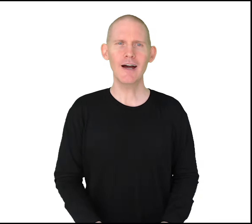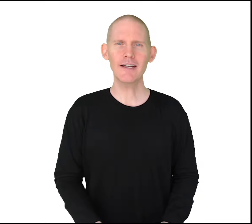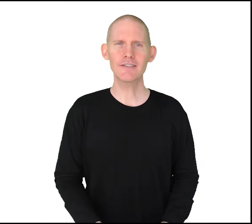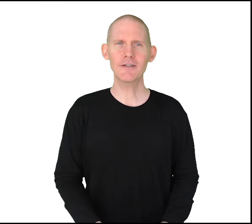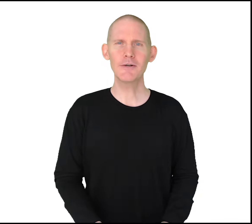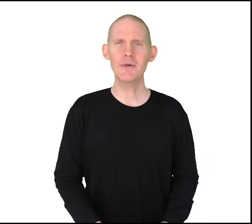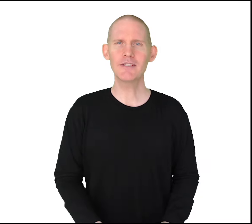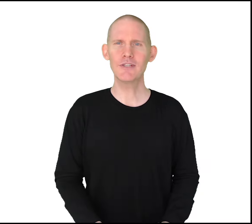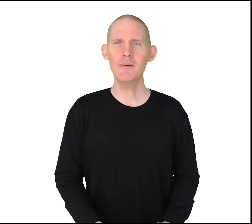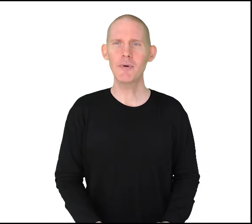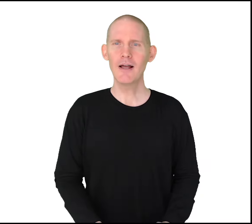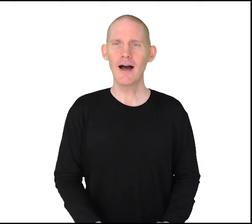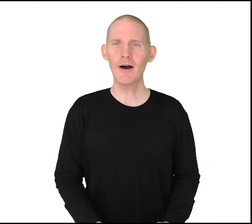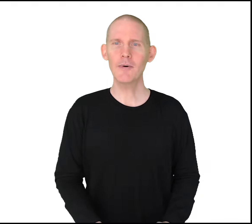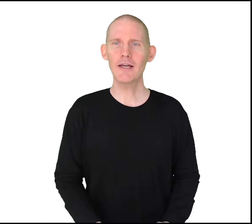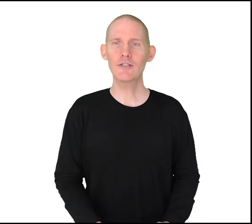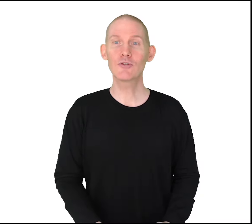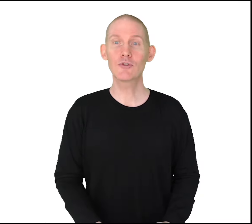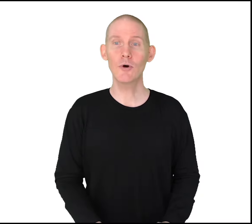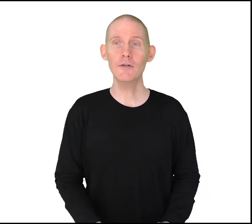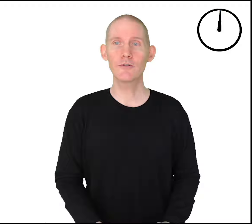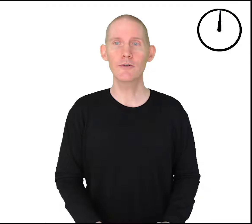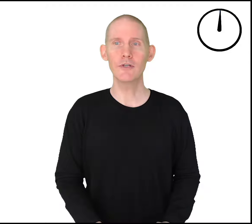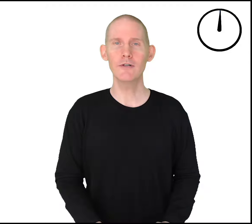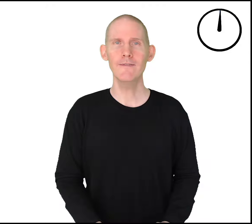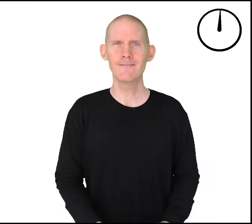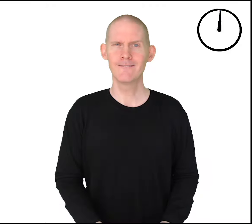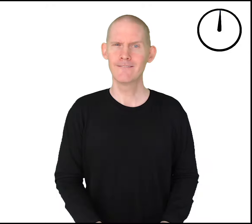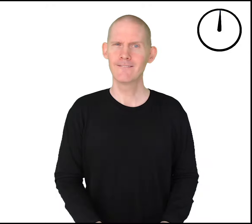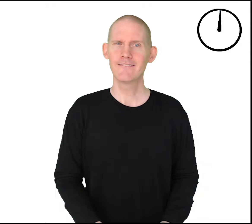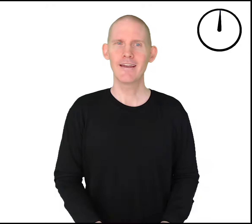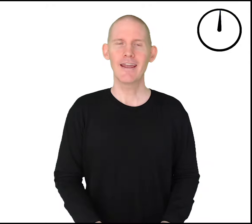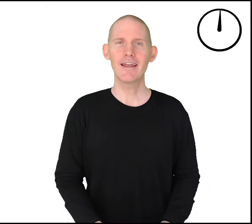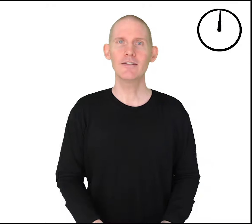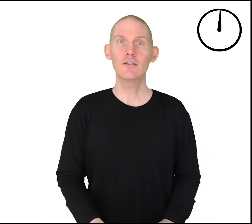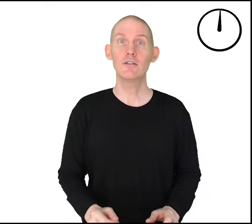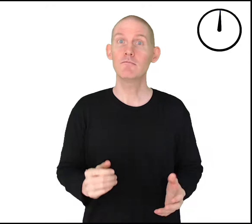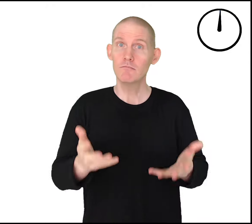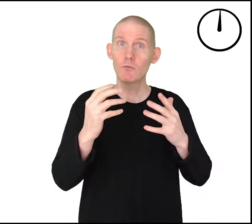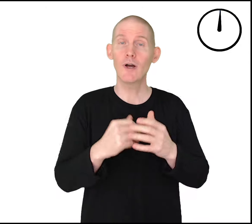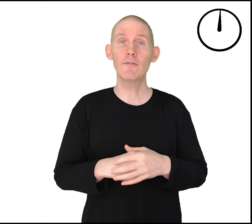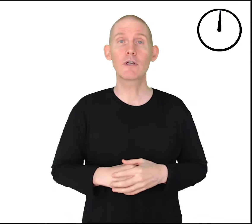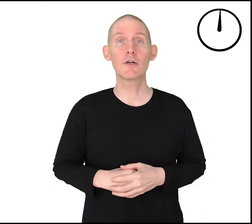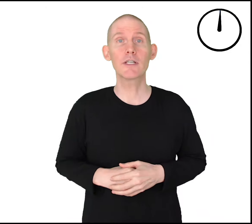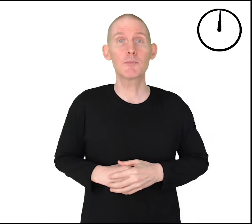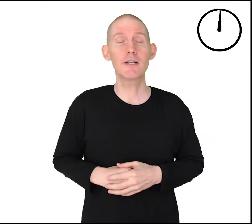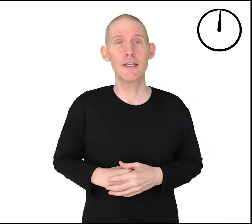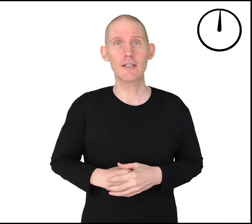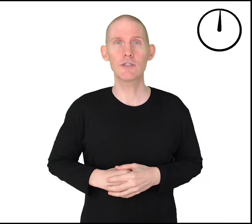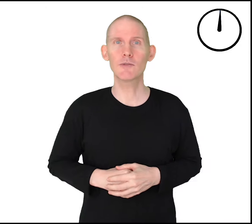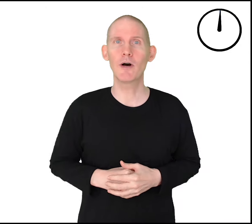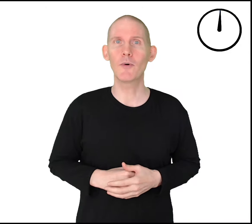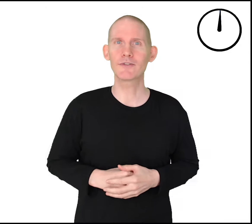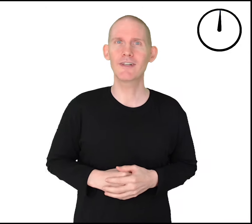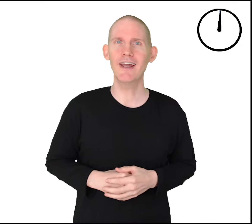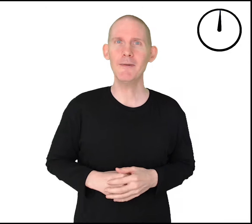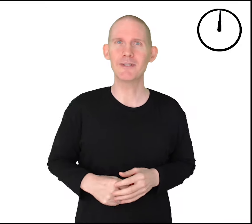is a little bit cheap. How about I just show it to you and we'll have clear expectations about what's going to happen.